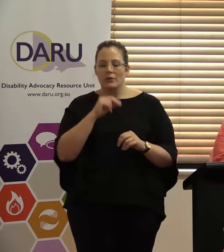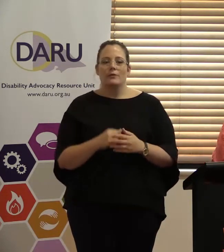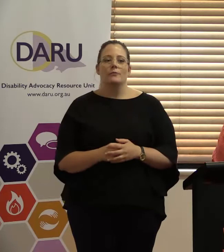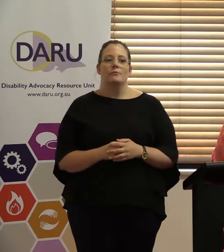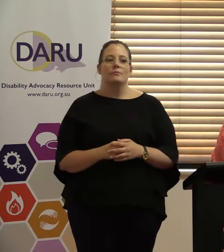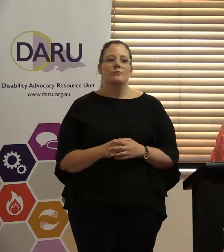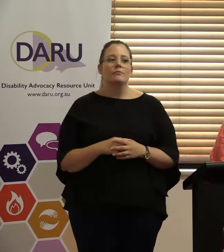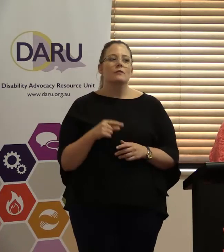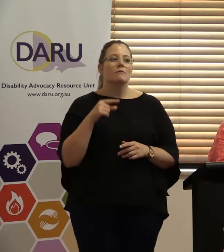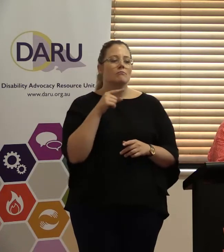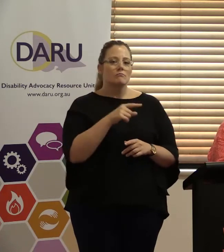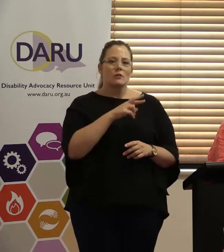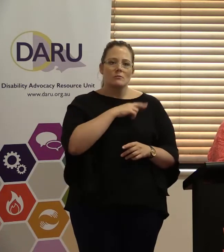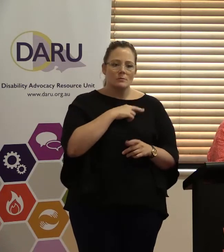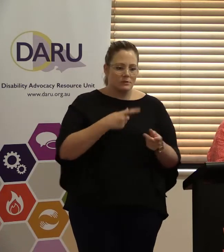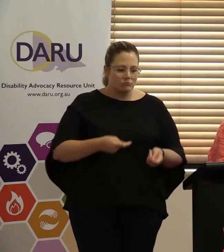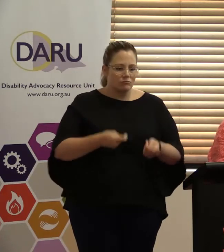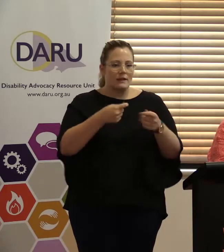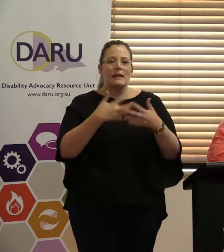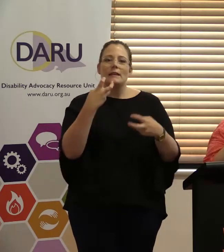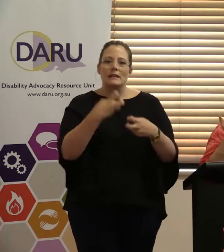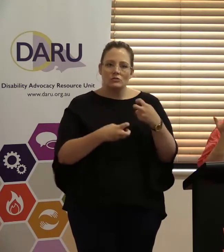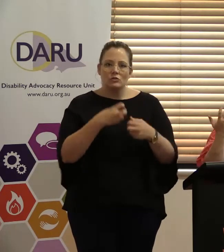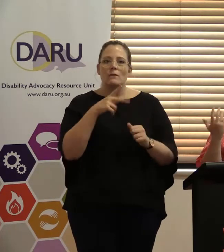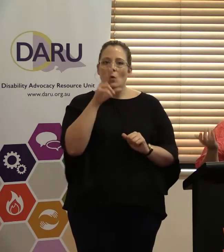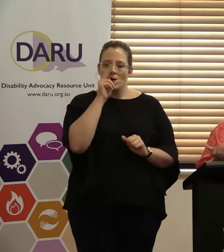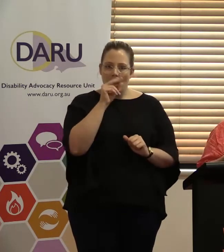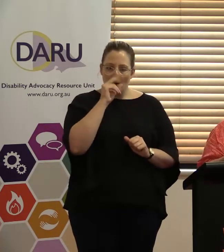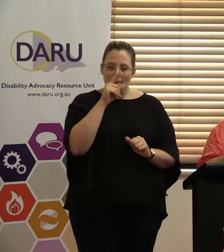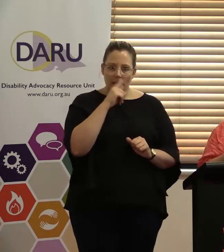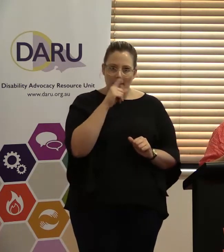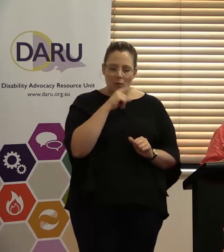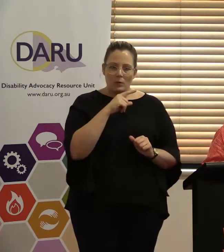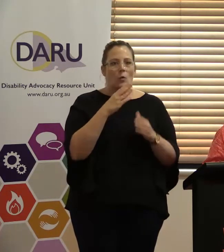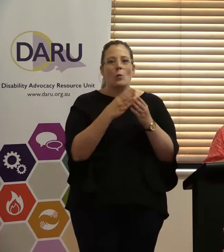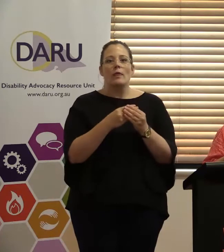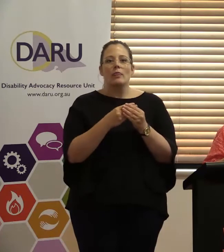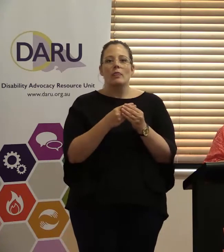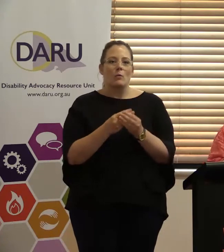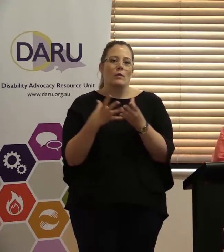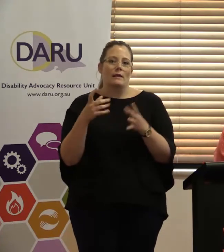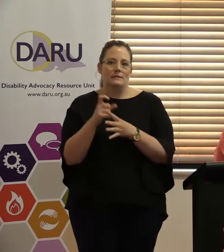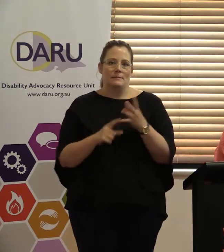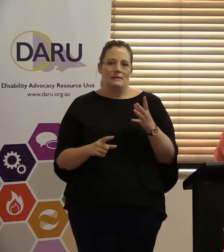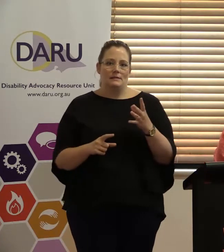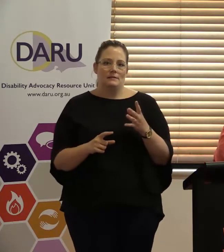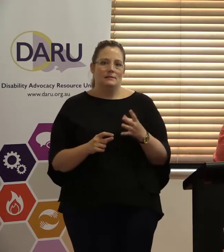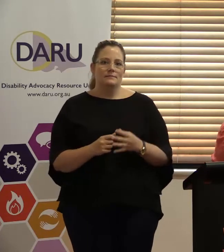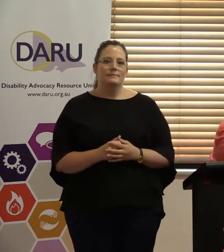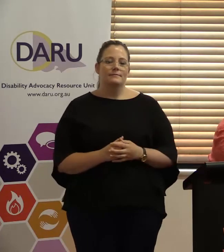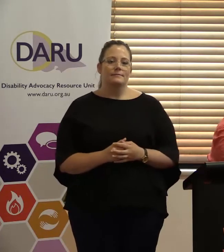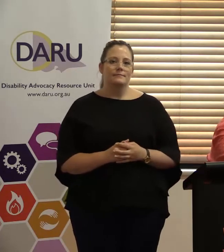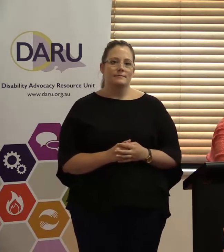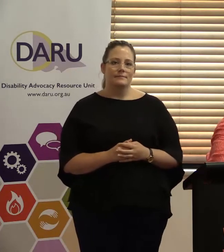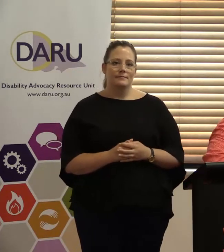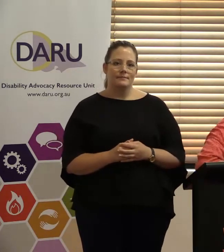are relevant to young people with disabilities and other young people across the state. So